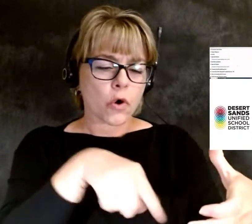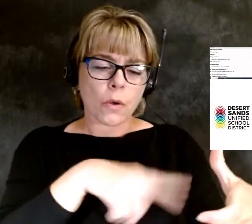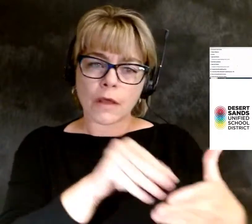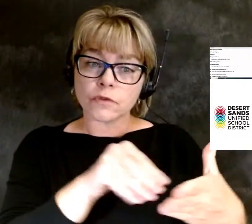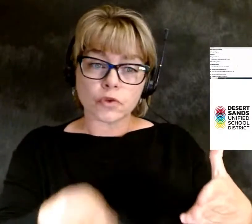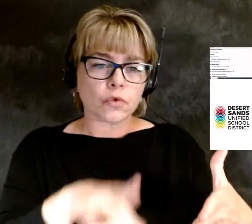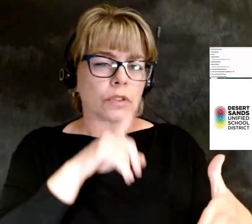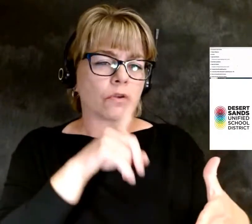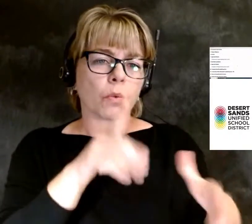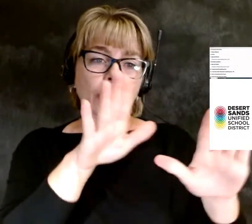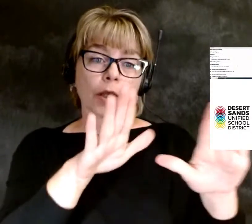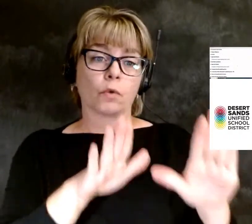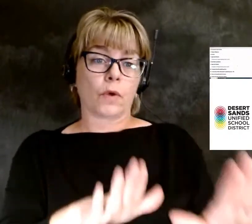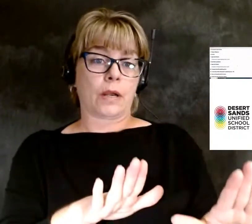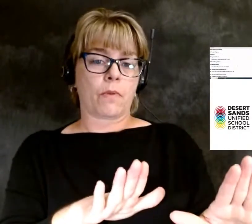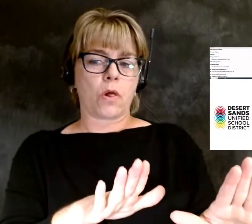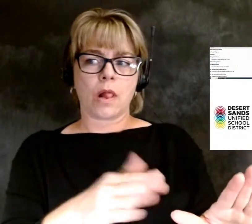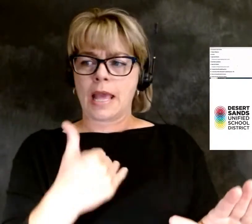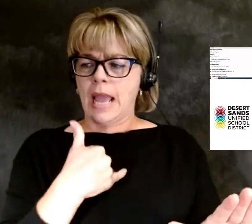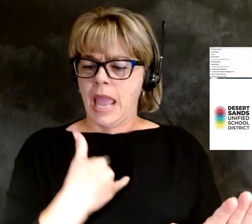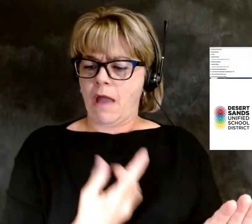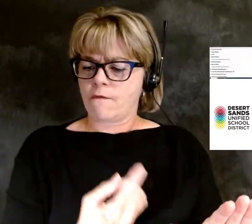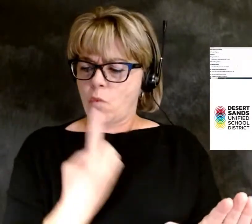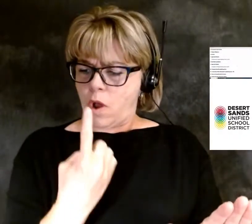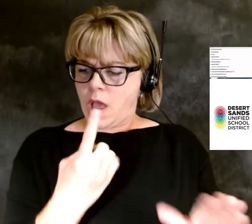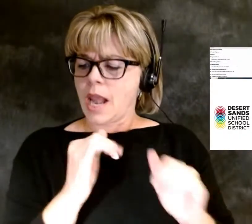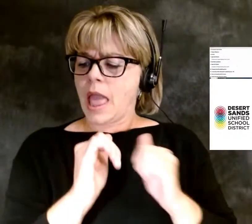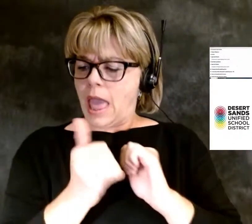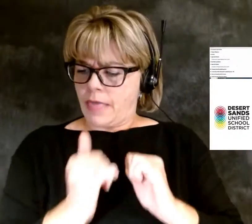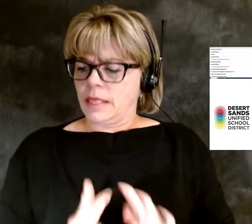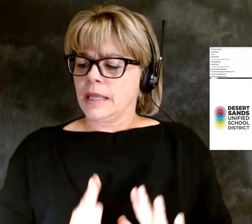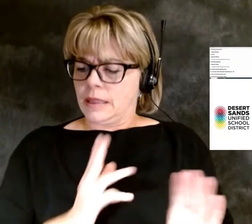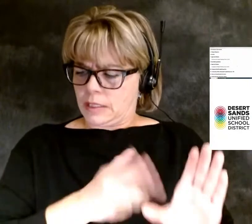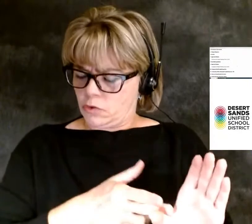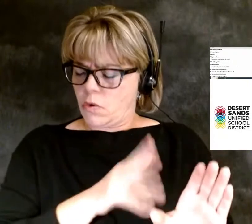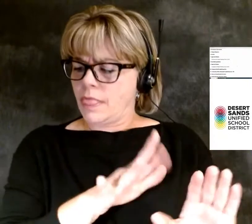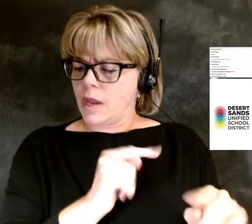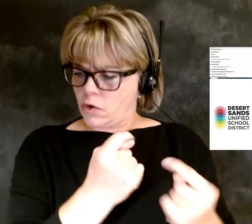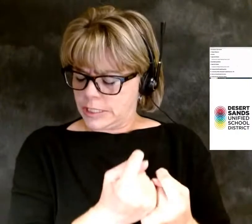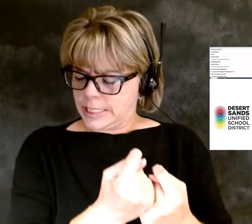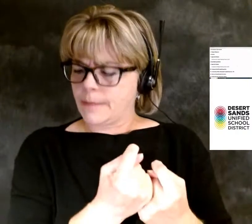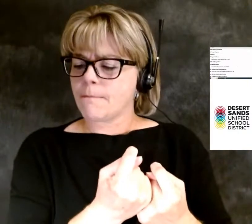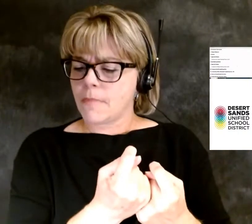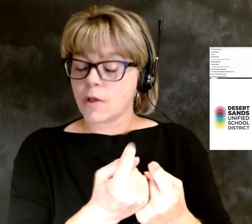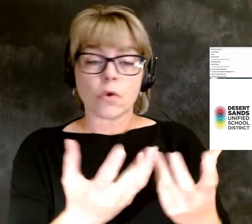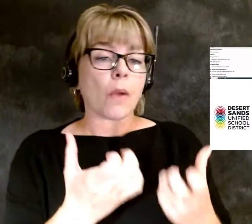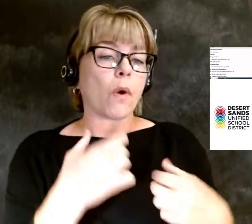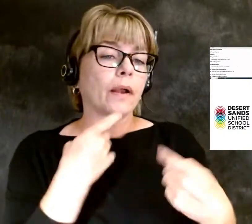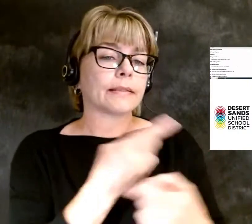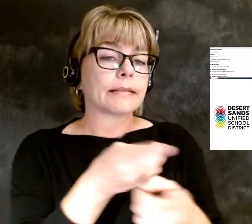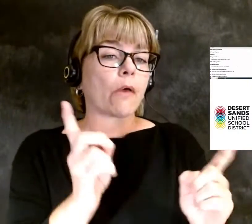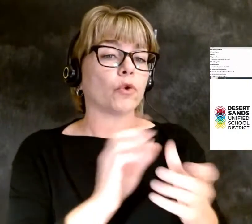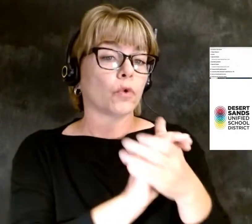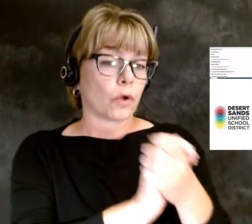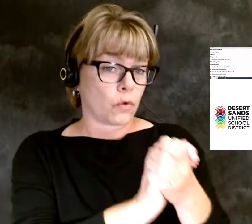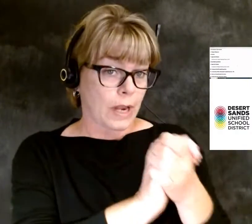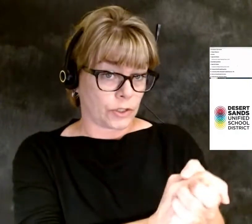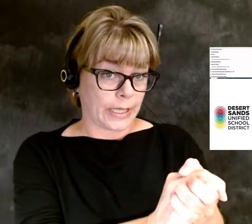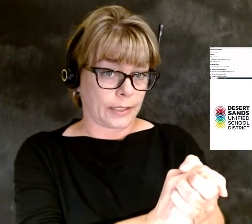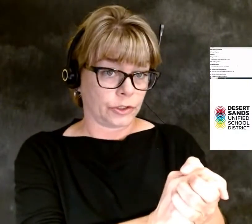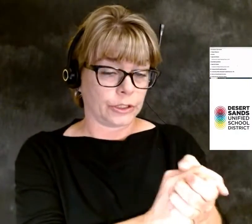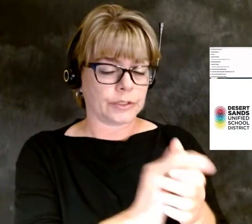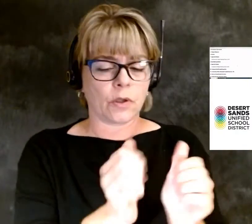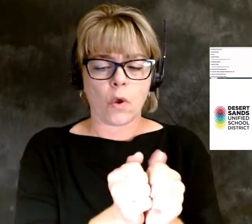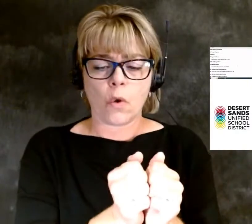him, or one athlete, should I say. So I just want to say congratulations to you. And without the support of